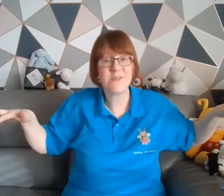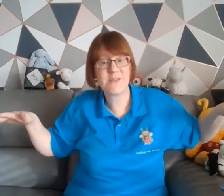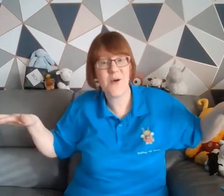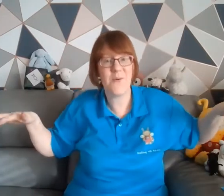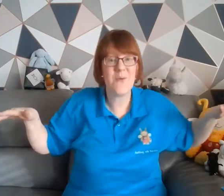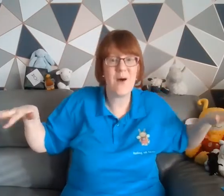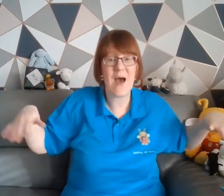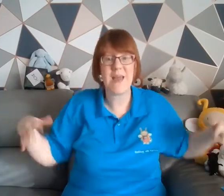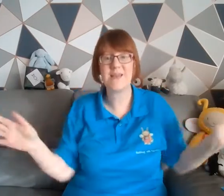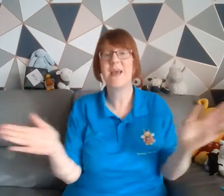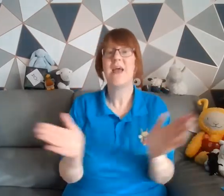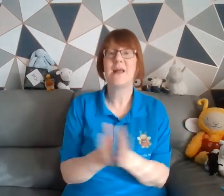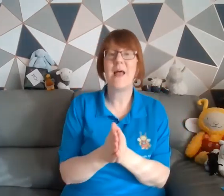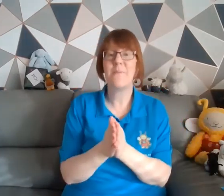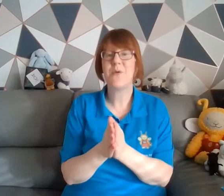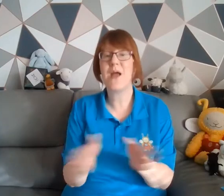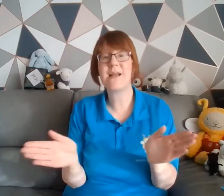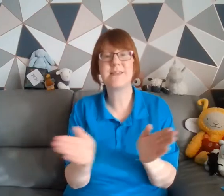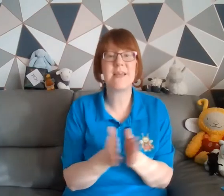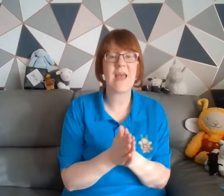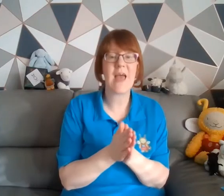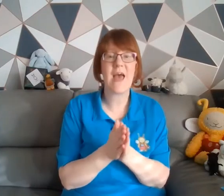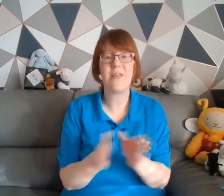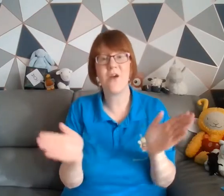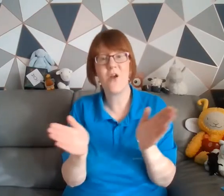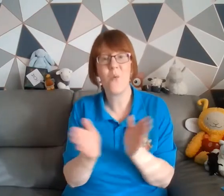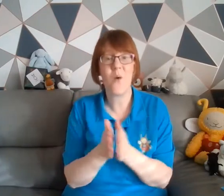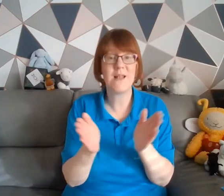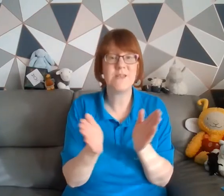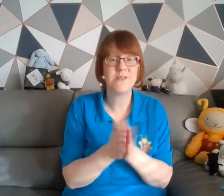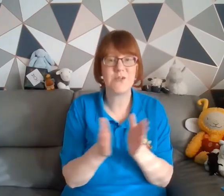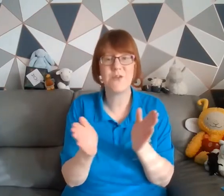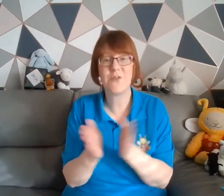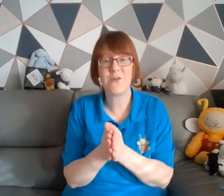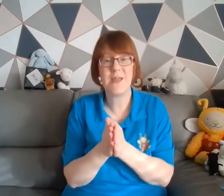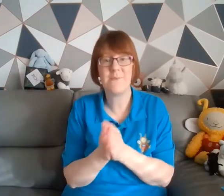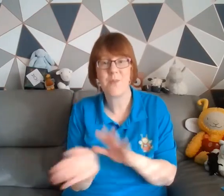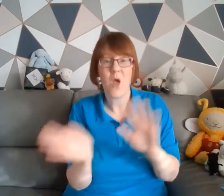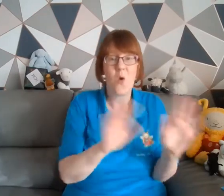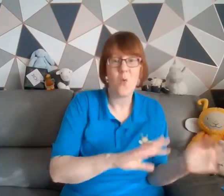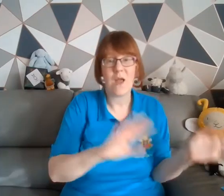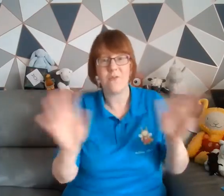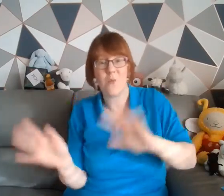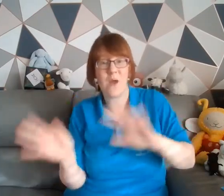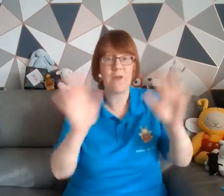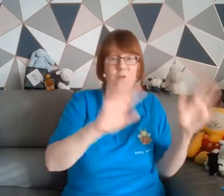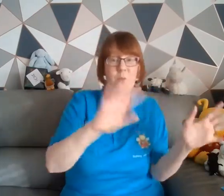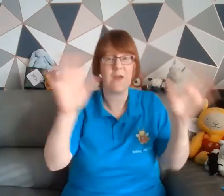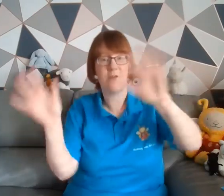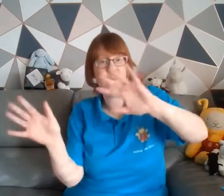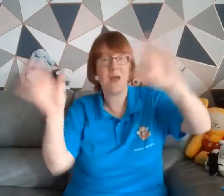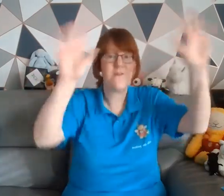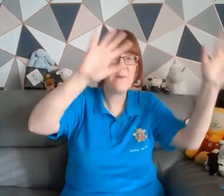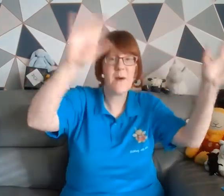so wide. Clap your hands together. One, two, three. Wave them, wave them, wave them, wave them up